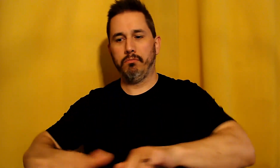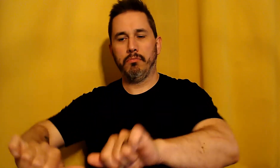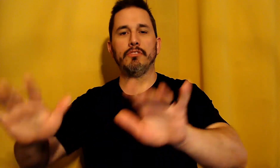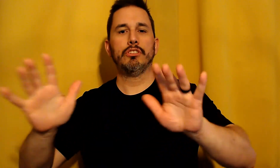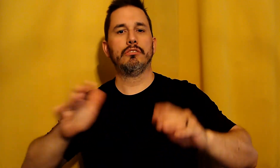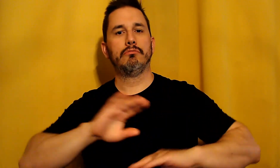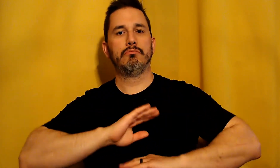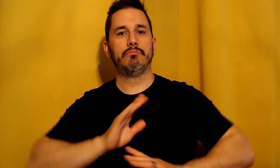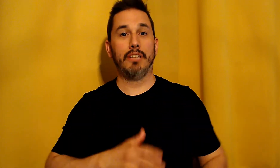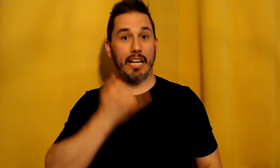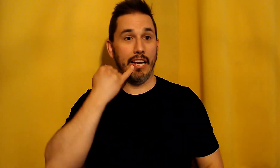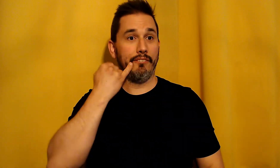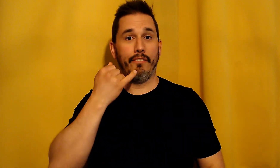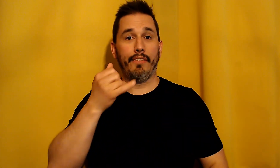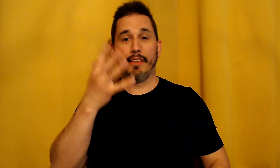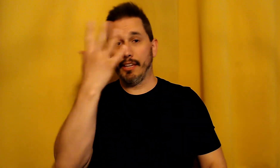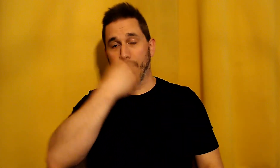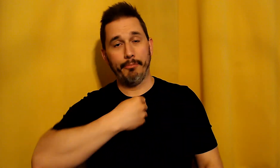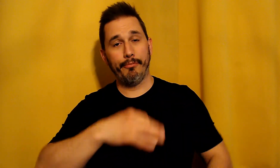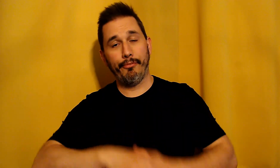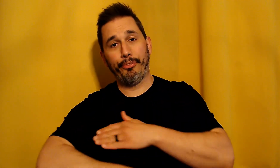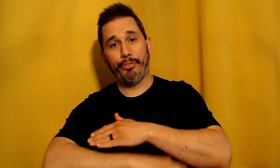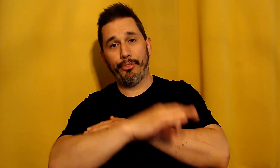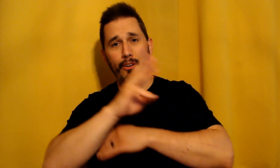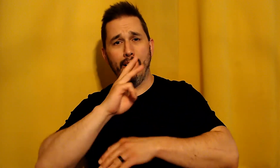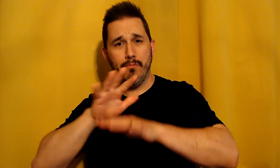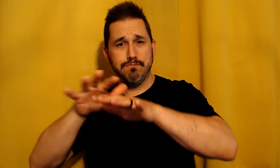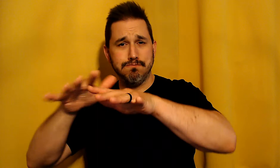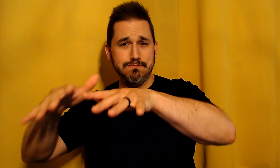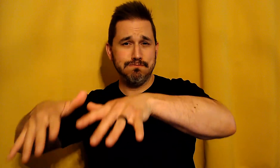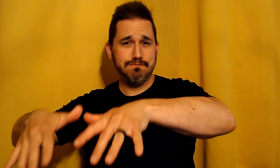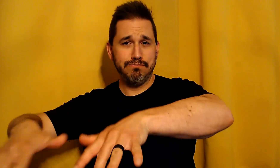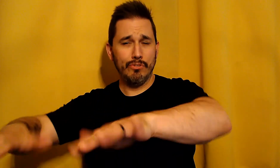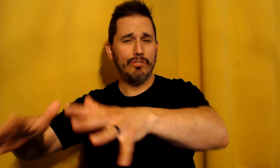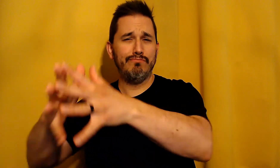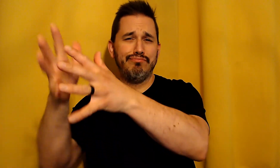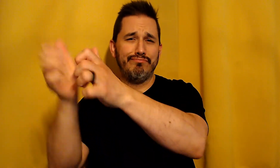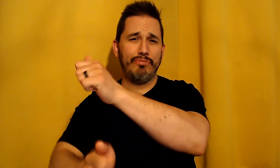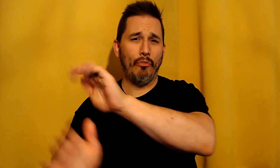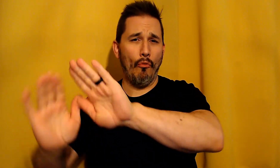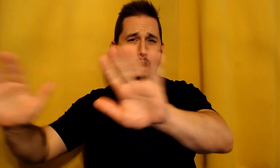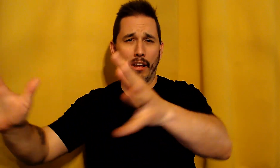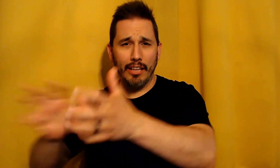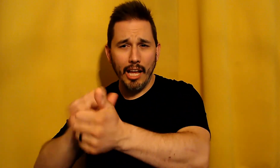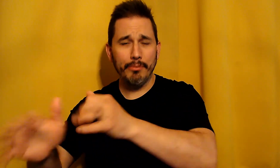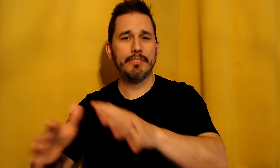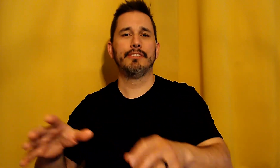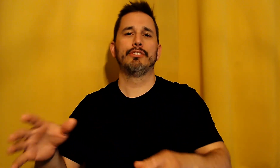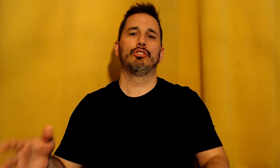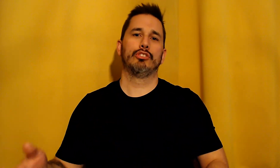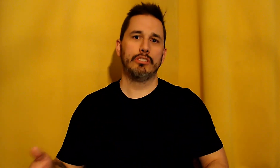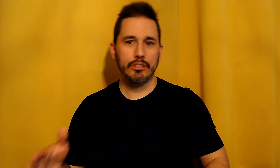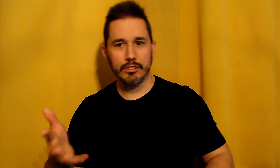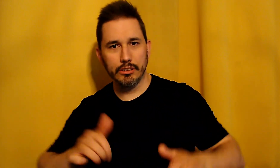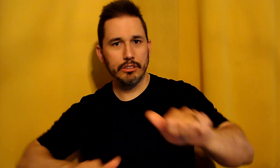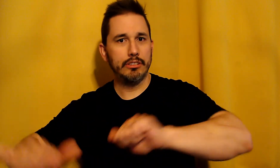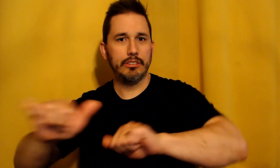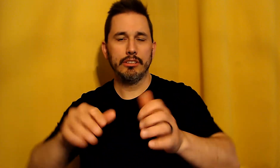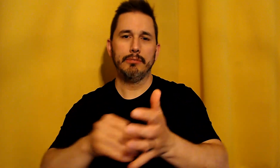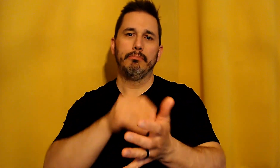you to wake up and clean up the mess if there is one. If you didn't have that kind of thing, it would damage your wall, your floors, and everything in your